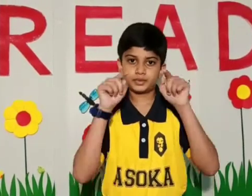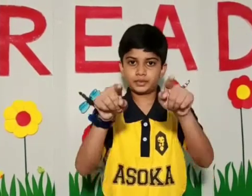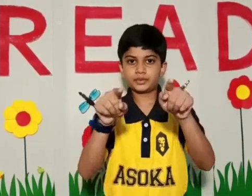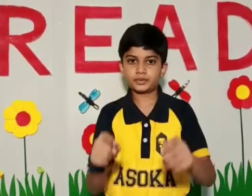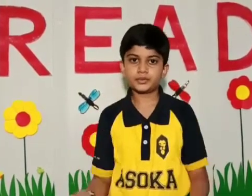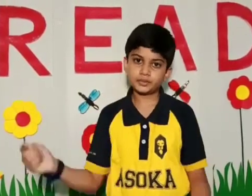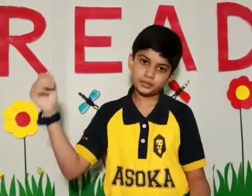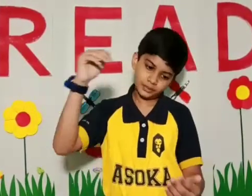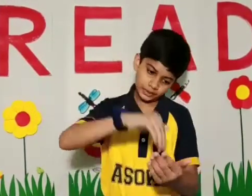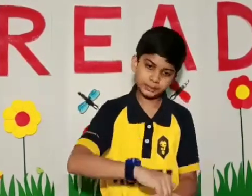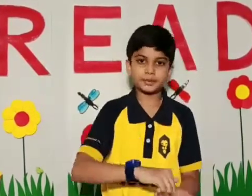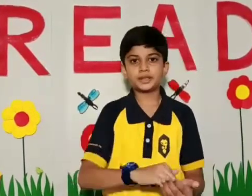Will you repeat it?